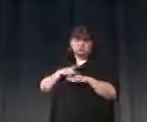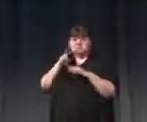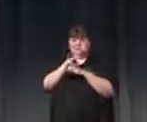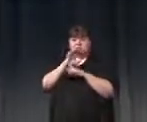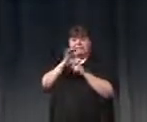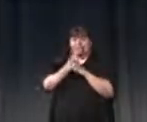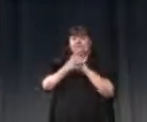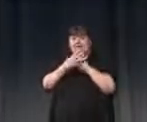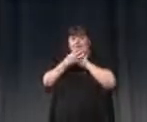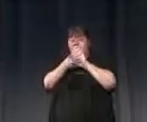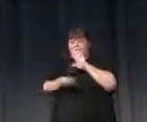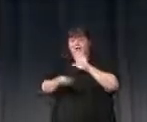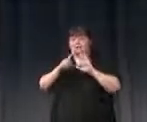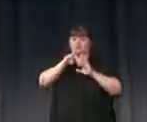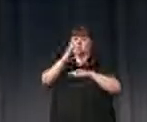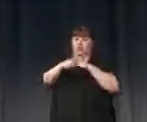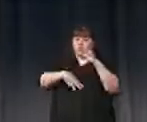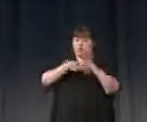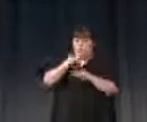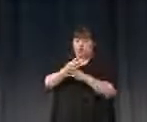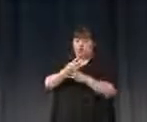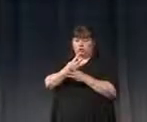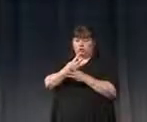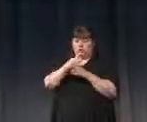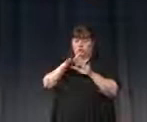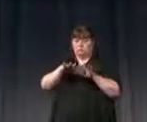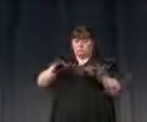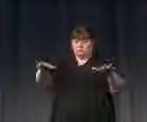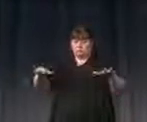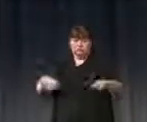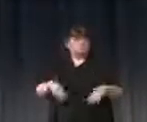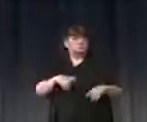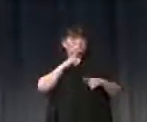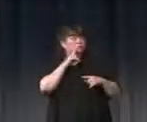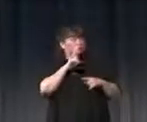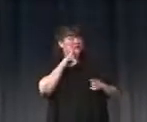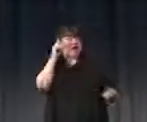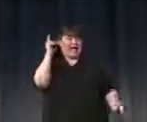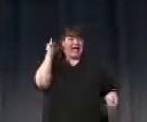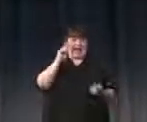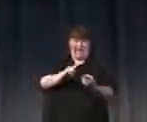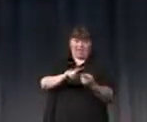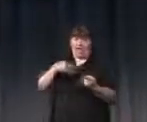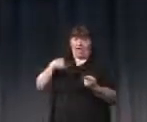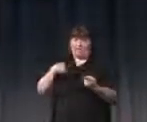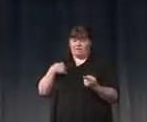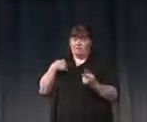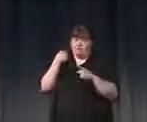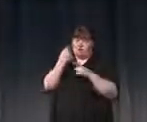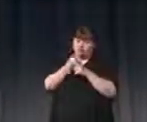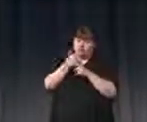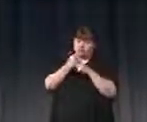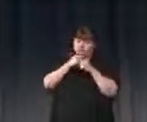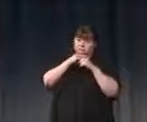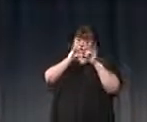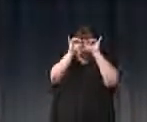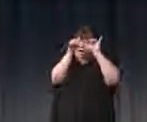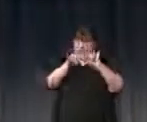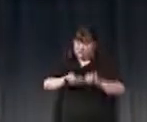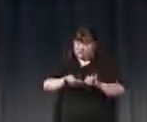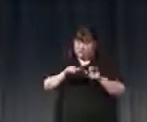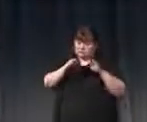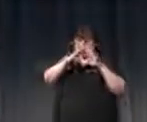we've mimicked the properties of real-world reverberation, so this is something where we have exponential decay that's got the correct asymmetry with